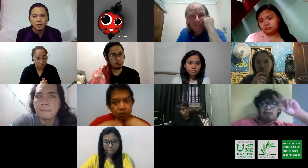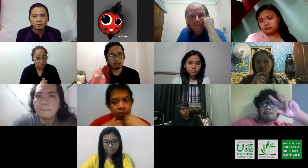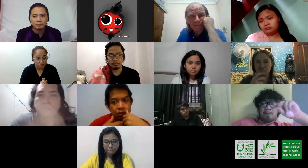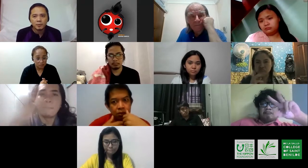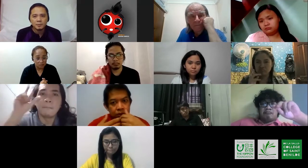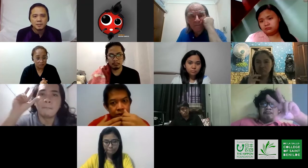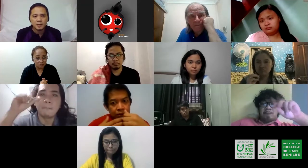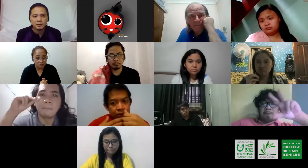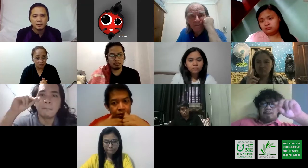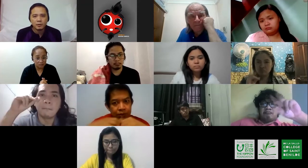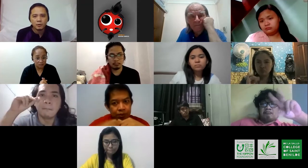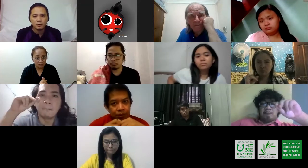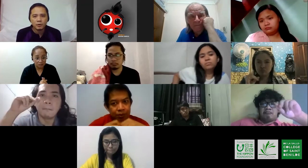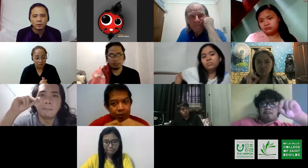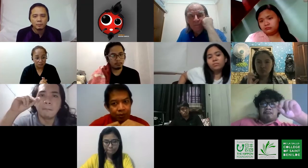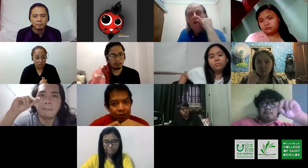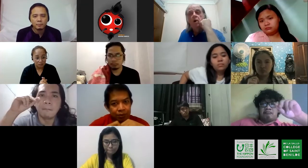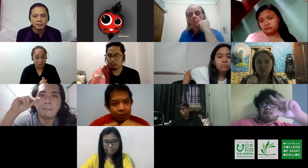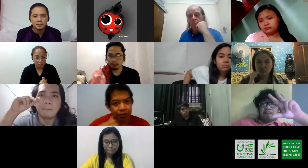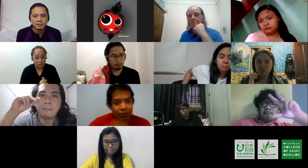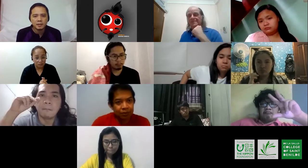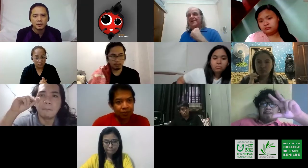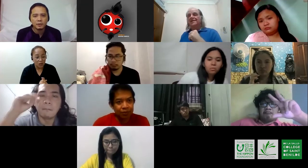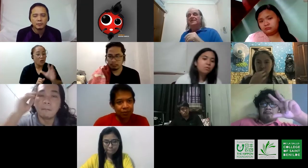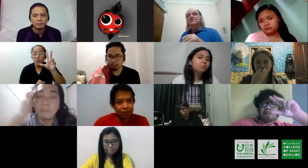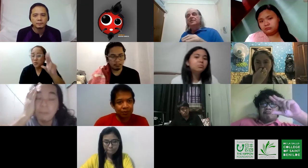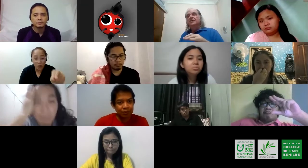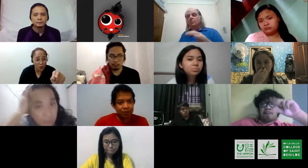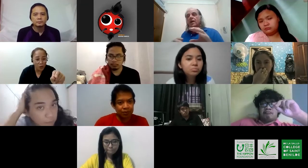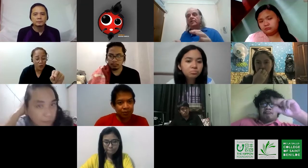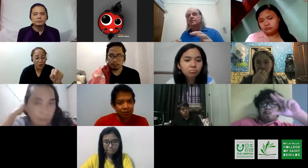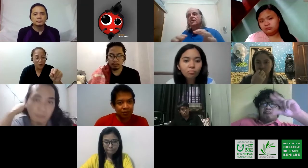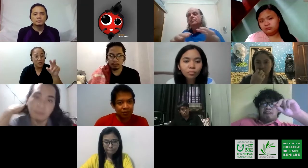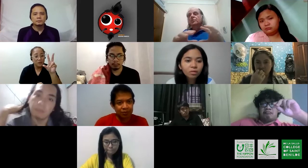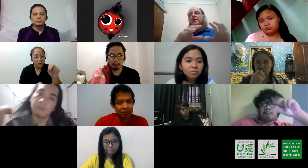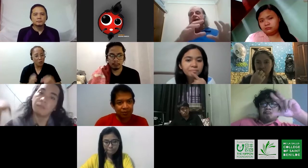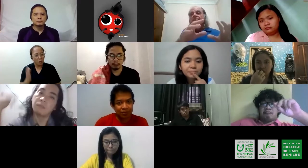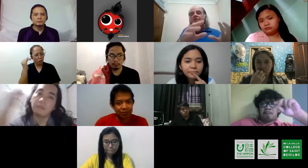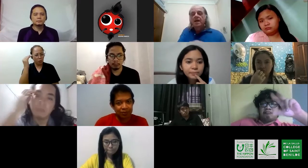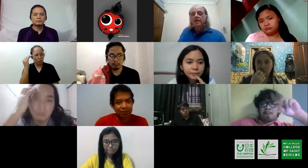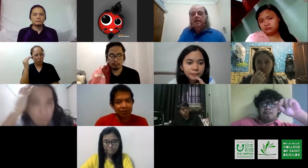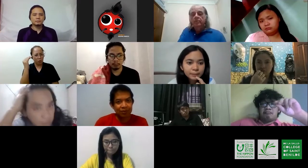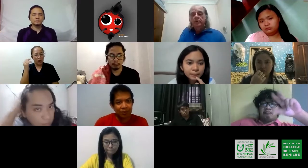He's just saying no, no. No. He's saying no. Right, so you can have a sign language,